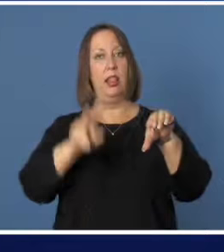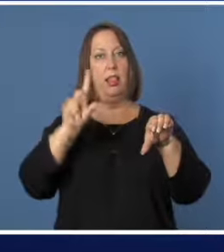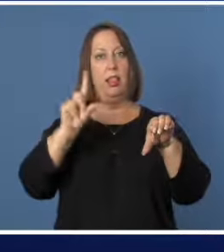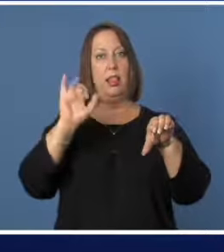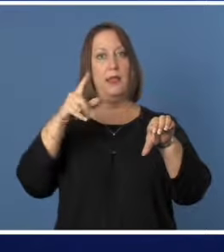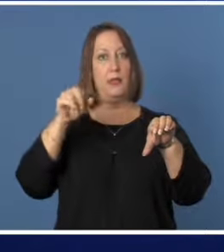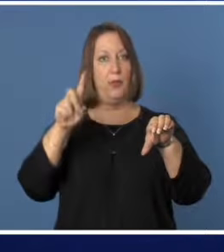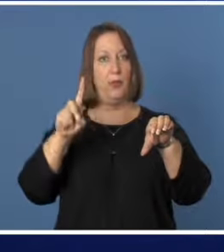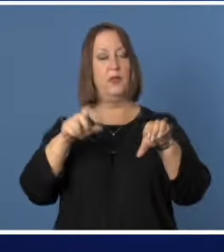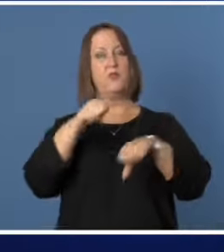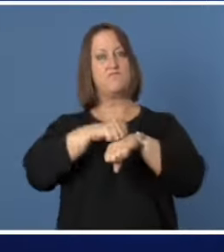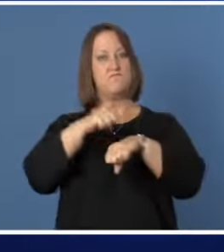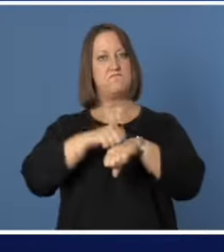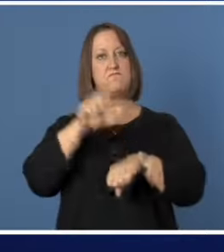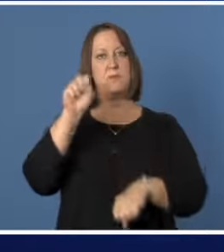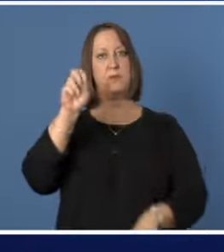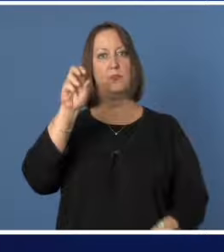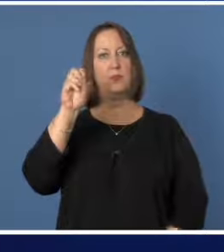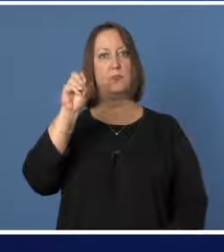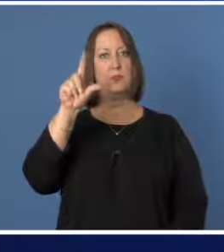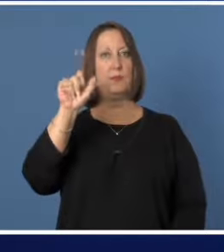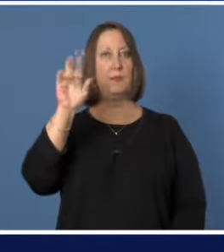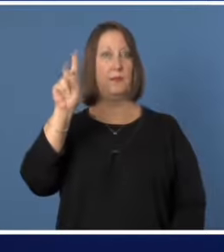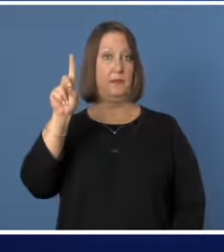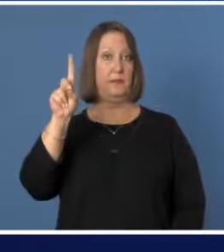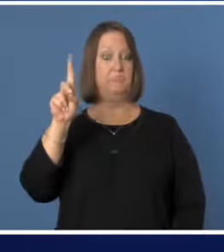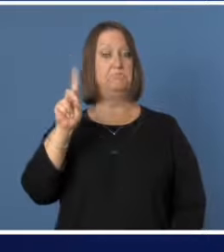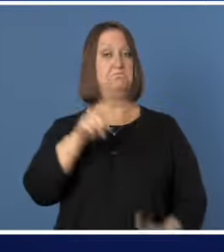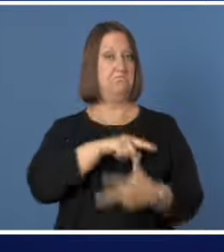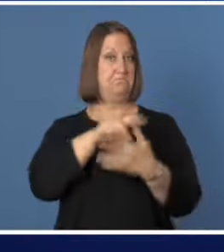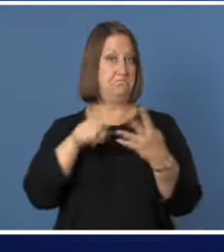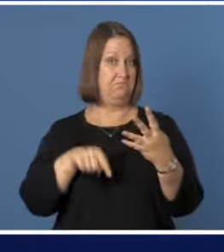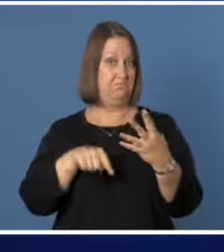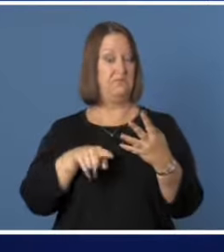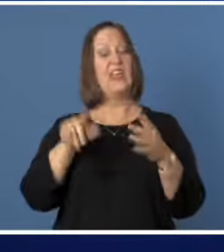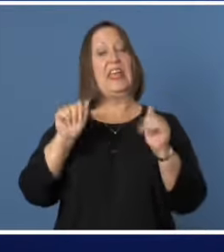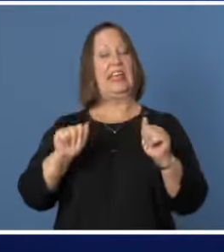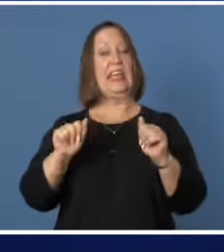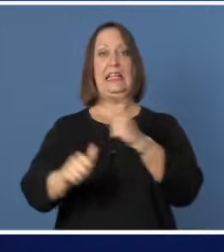toxic effects on people, animals, or plants.